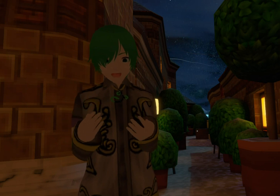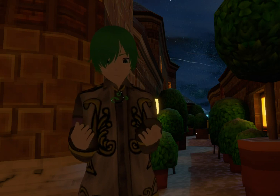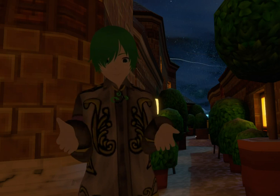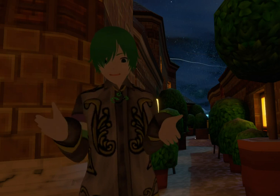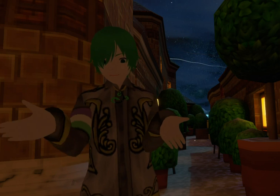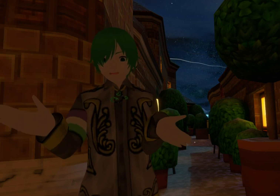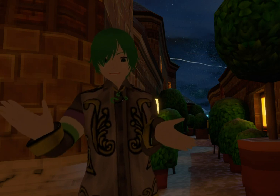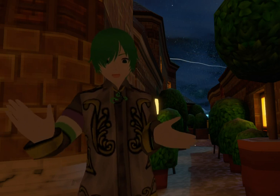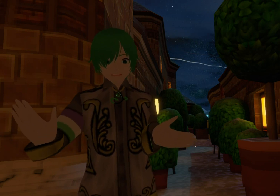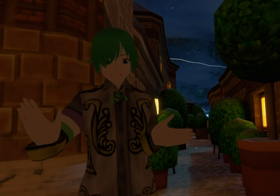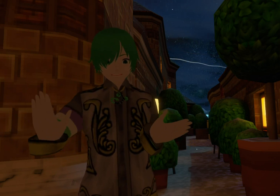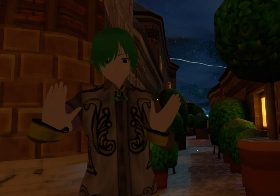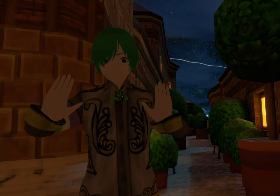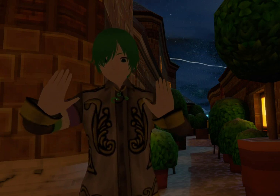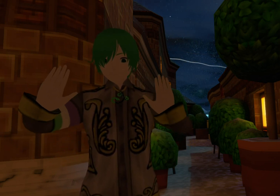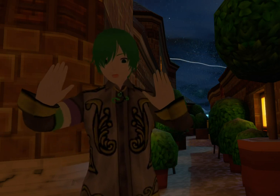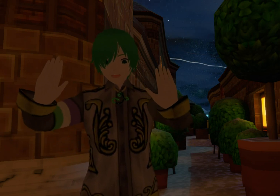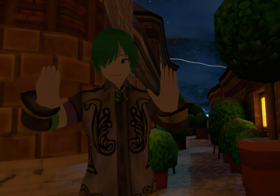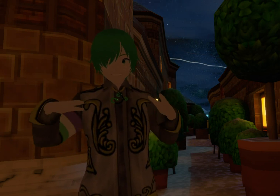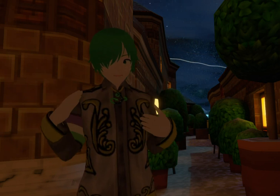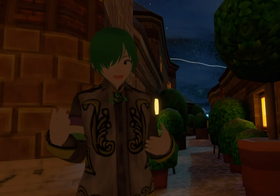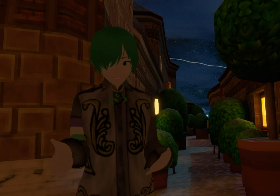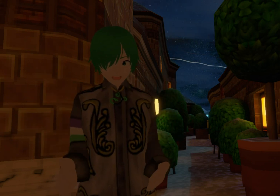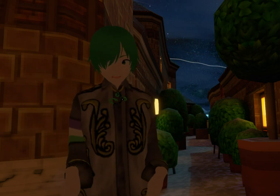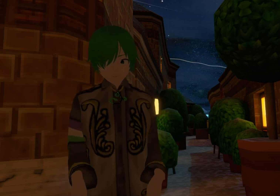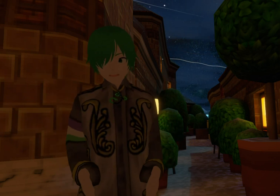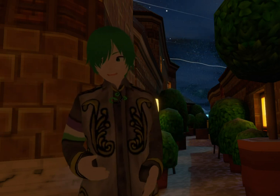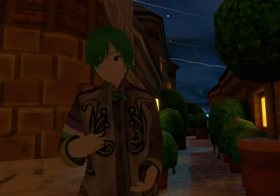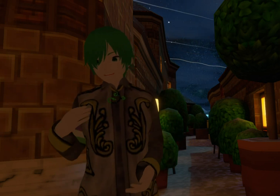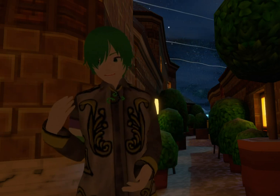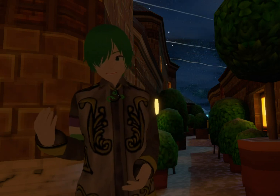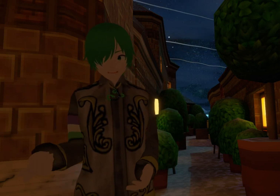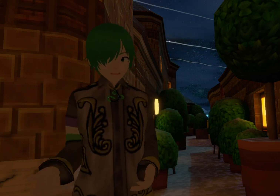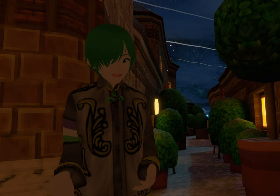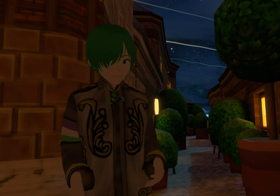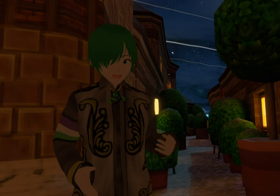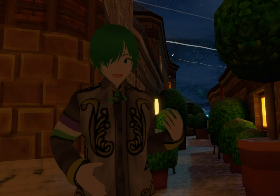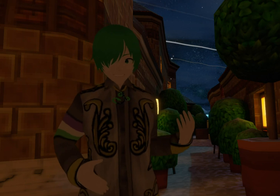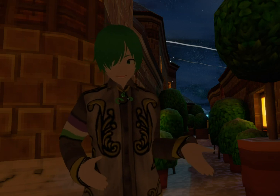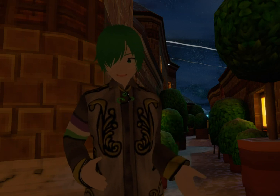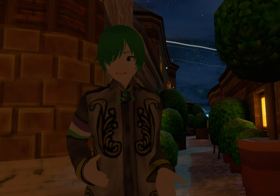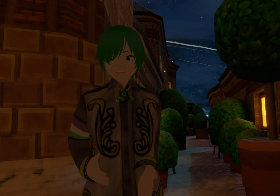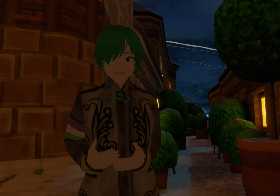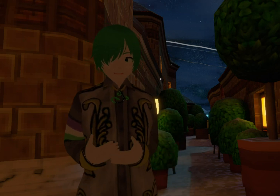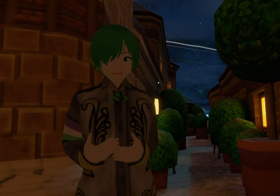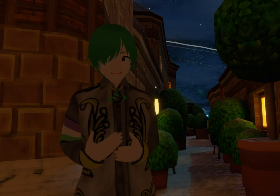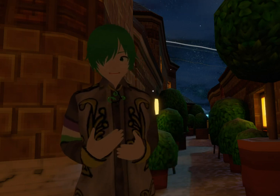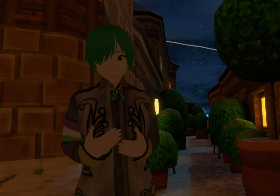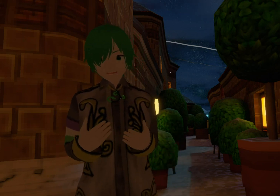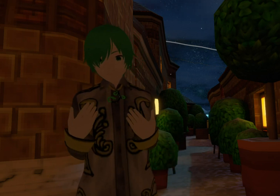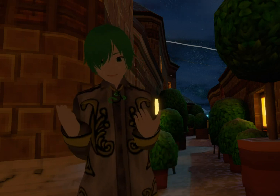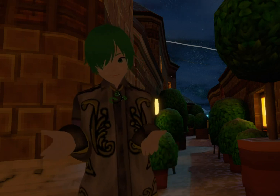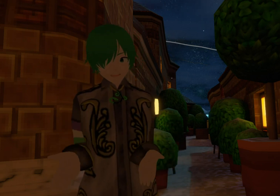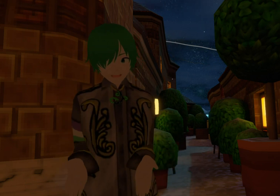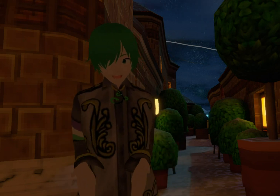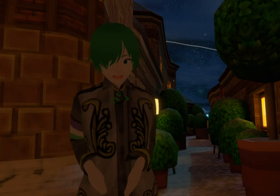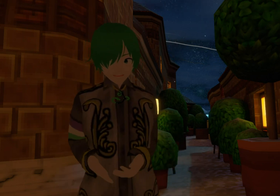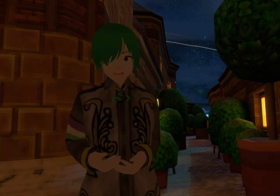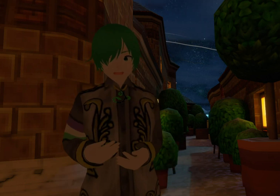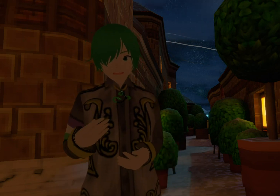get involved with avatar creation and making props and making animations and learning a whole bunch about Blender,